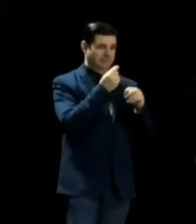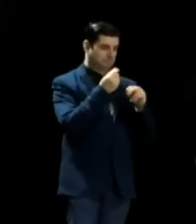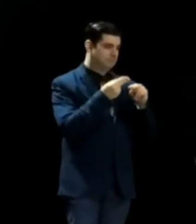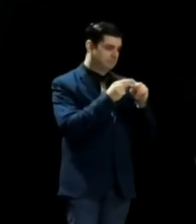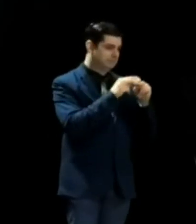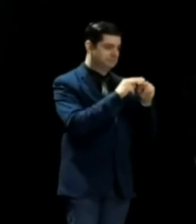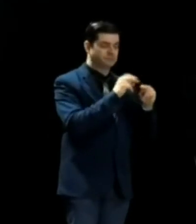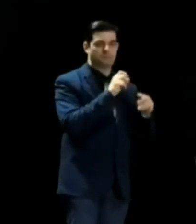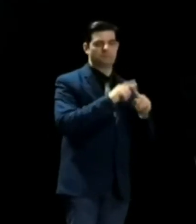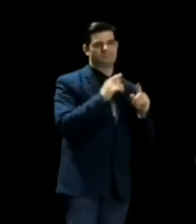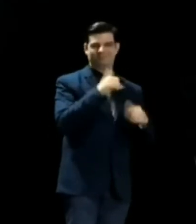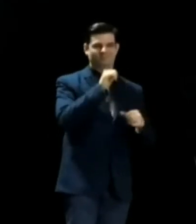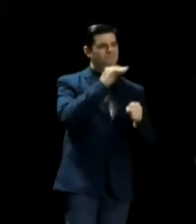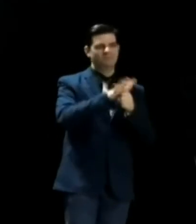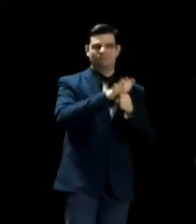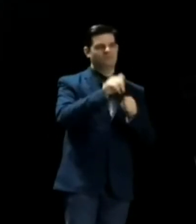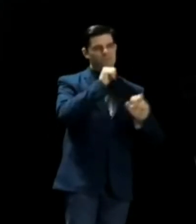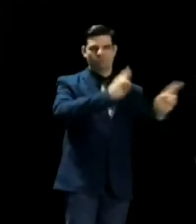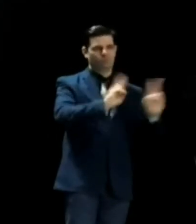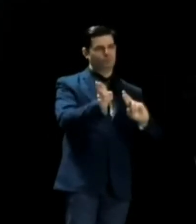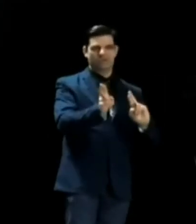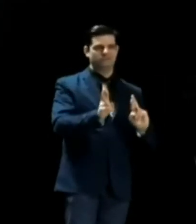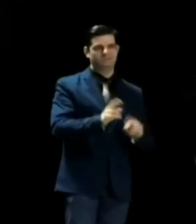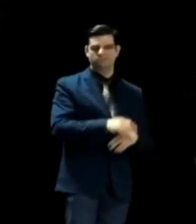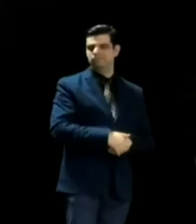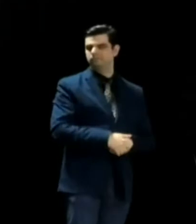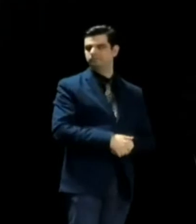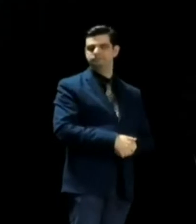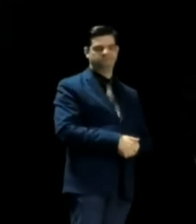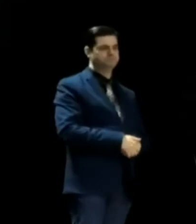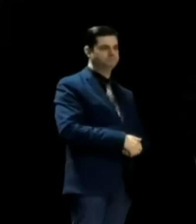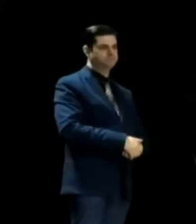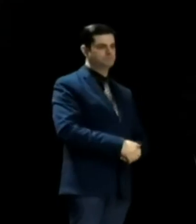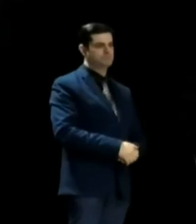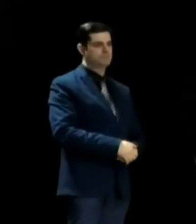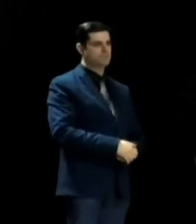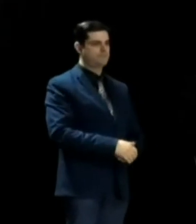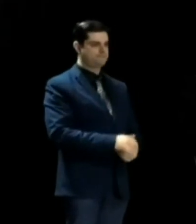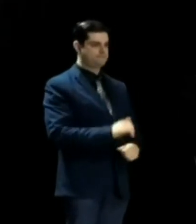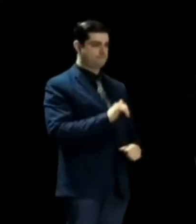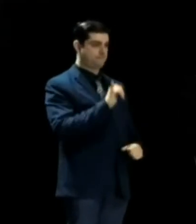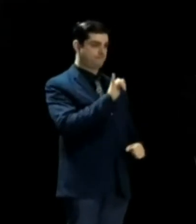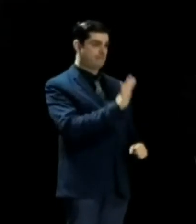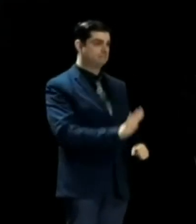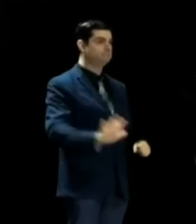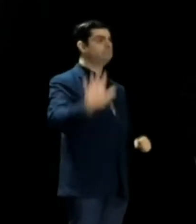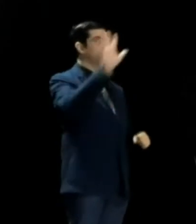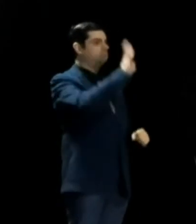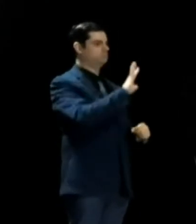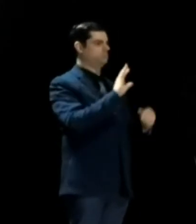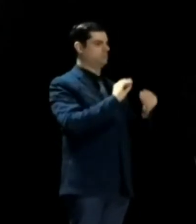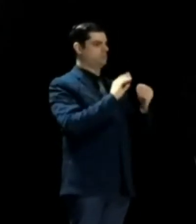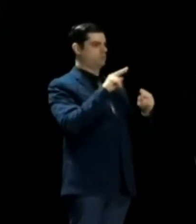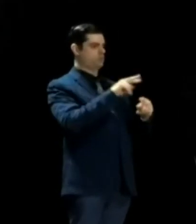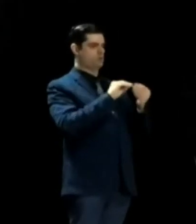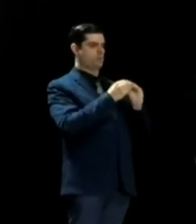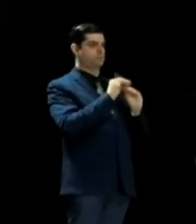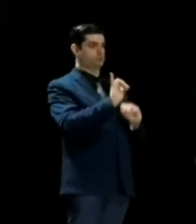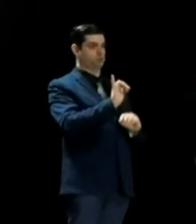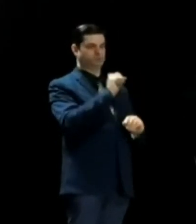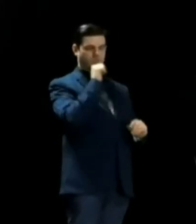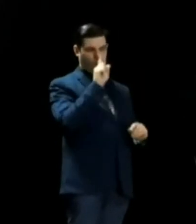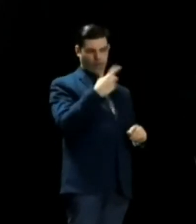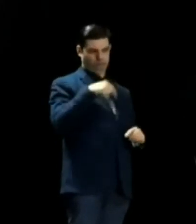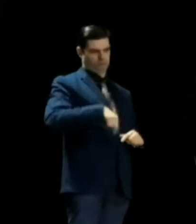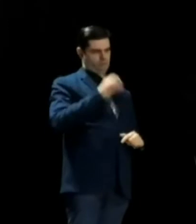data as a region and look at our regional data as well, and then we need to build up a plan that works, and